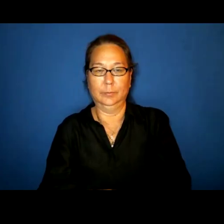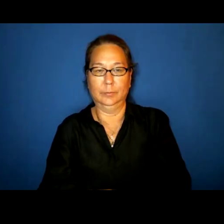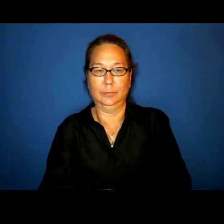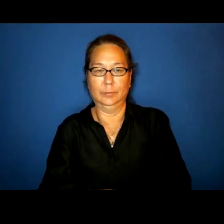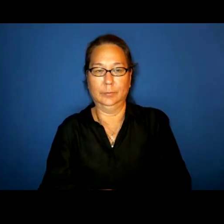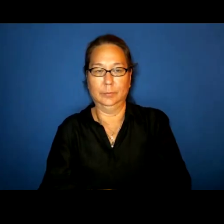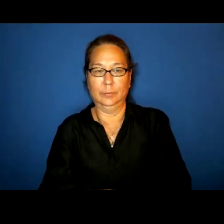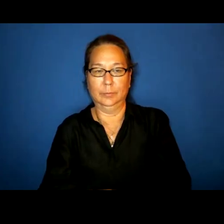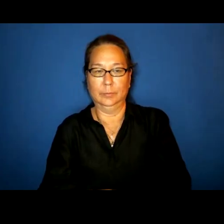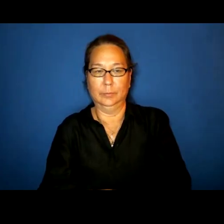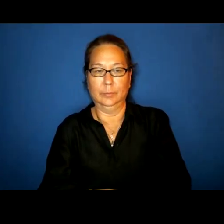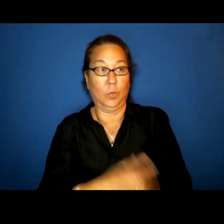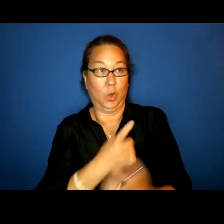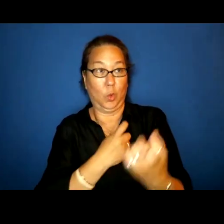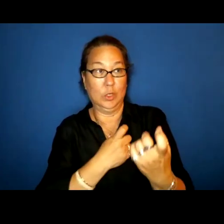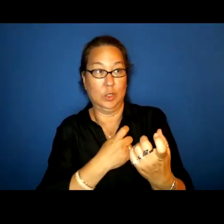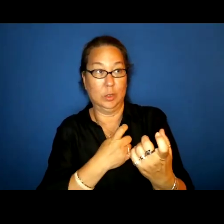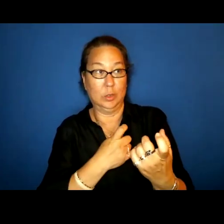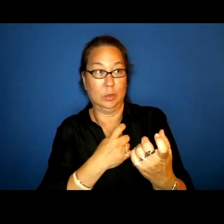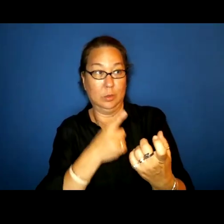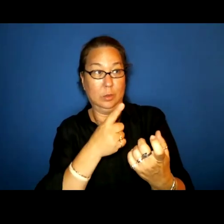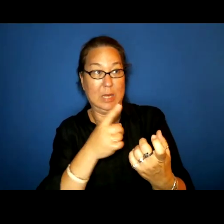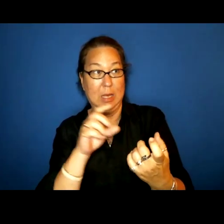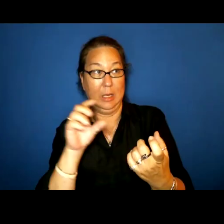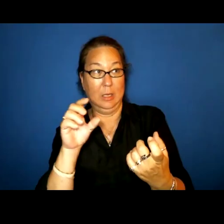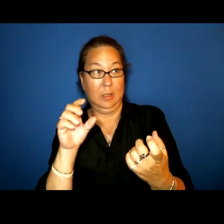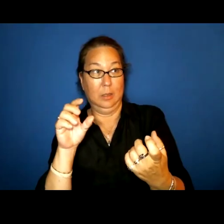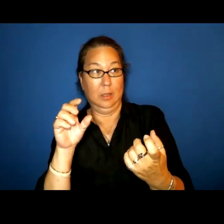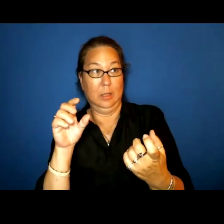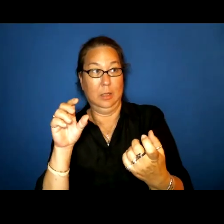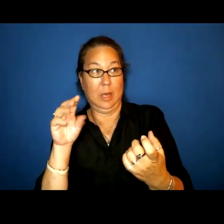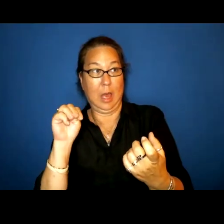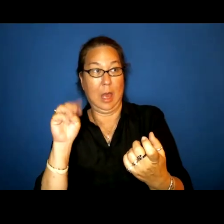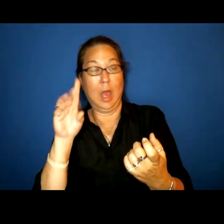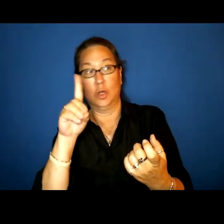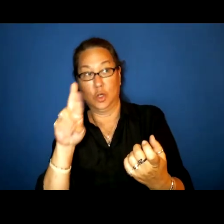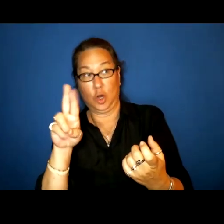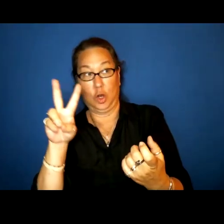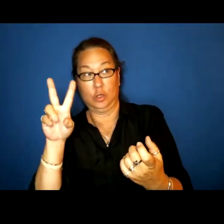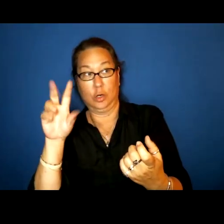Questions? Okay, Stephen, do you have any questions? Formulating.